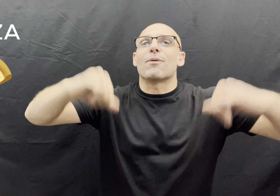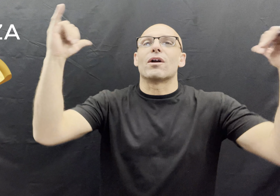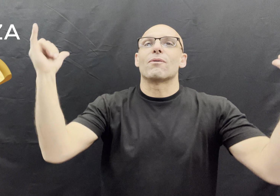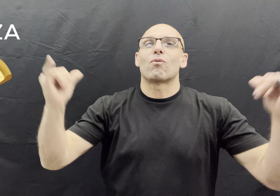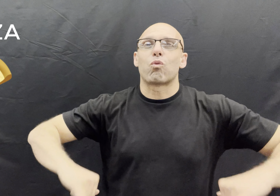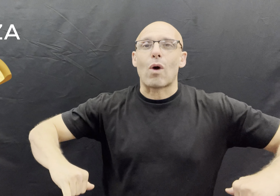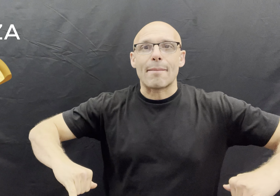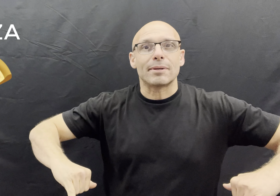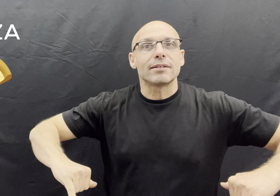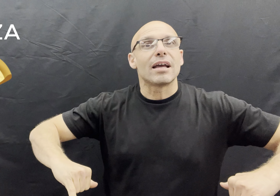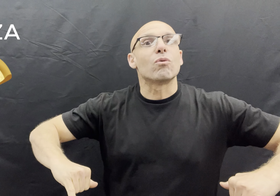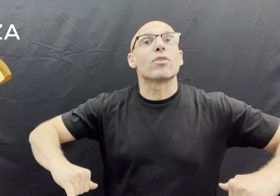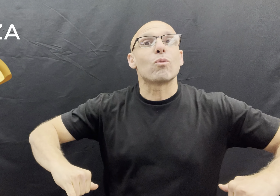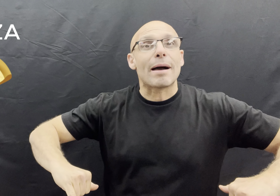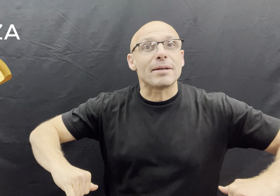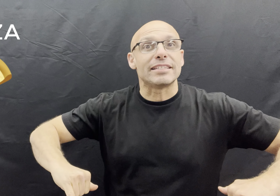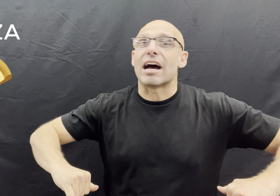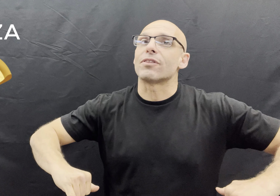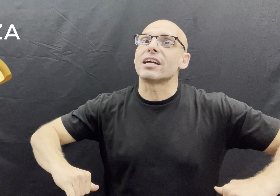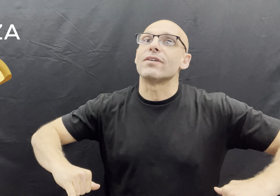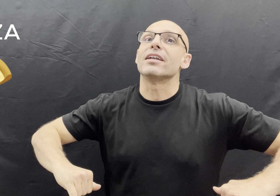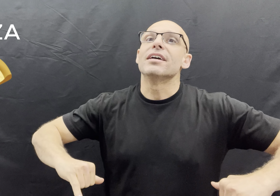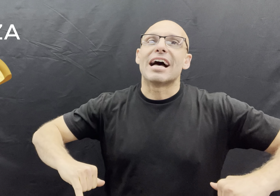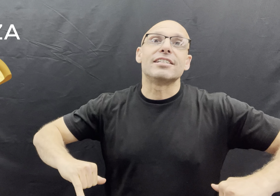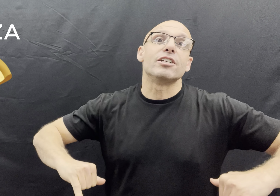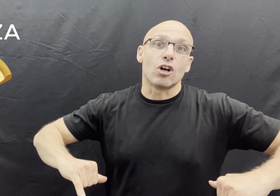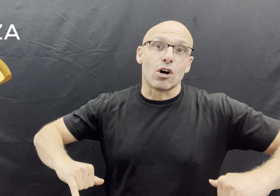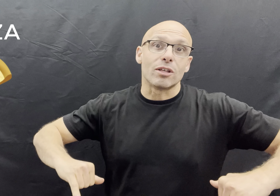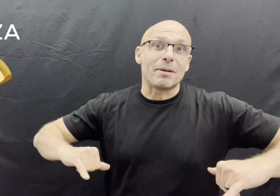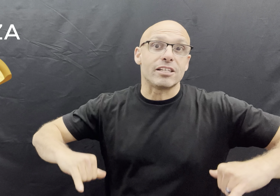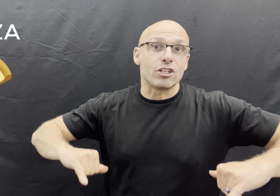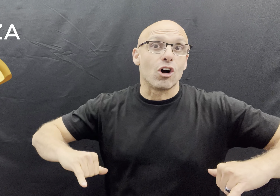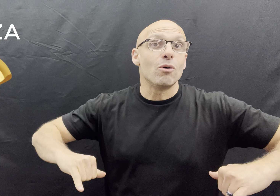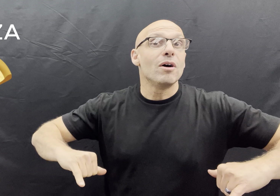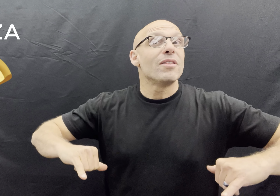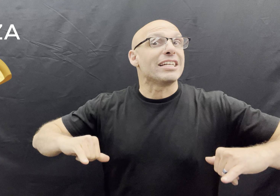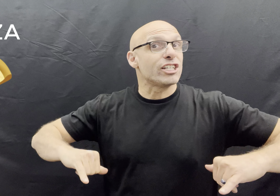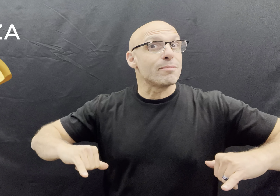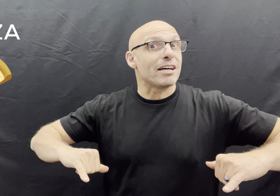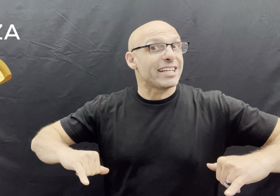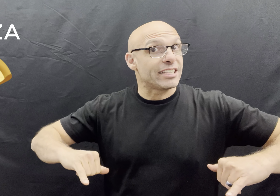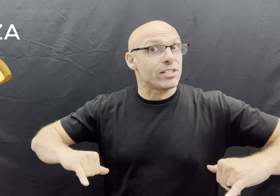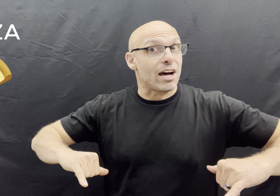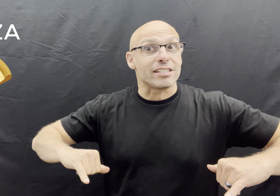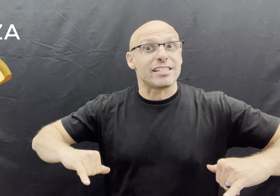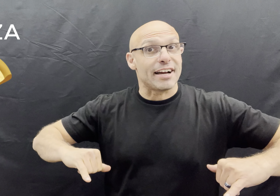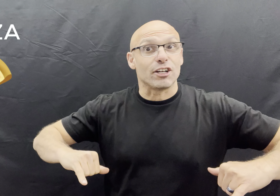we're thwapping it down. Think of it as the dough, the pizza dough that's just about to get the sauce. It's not cooked